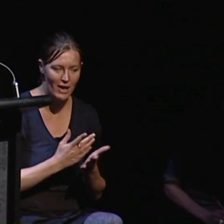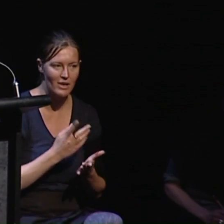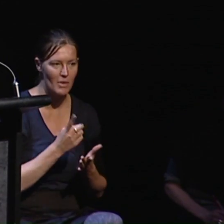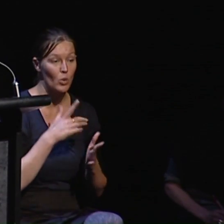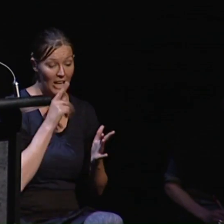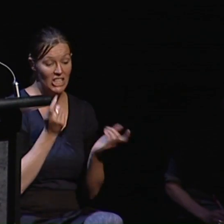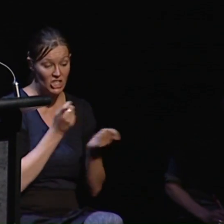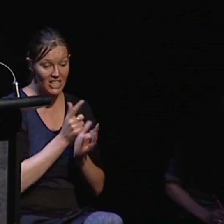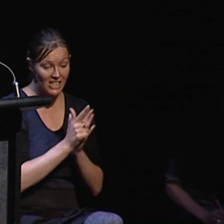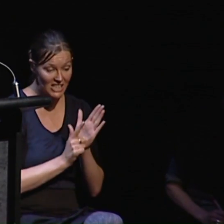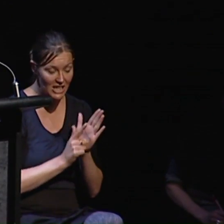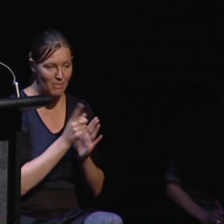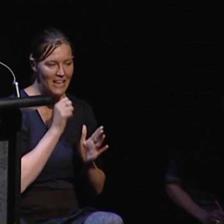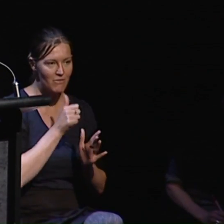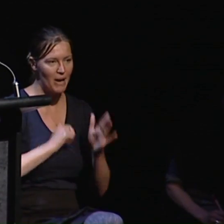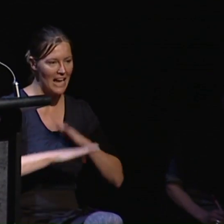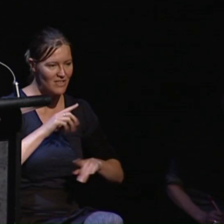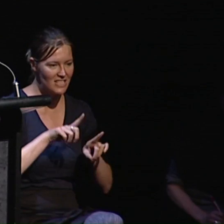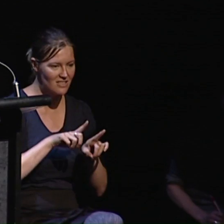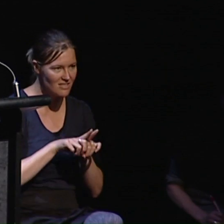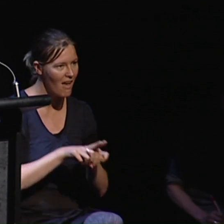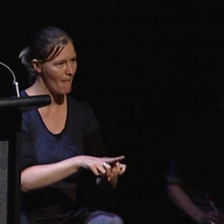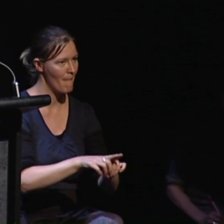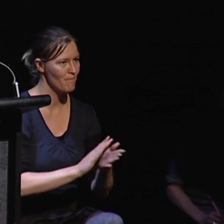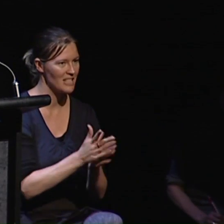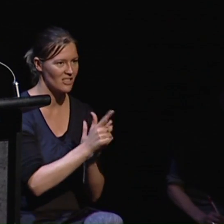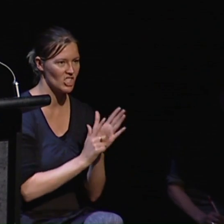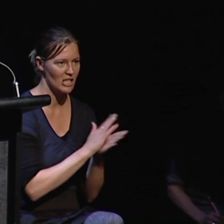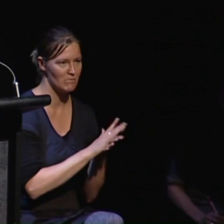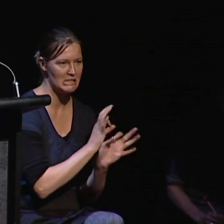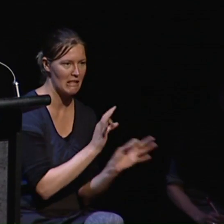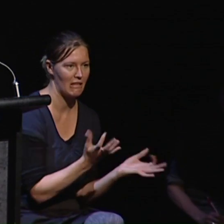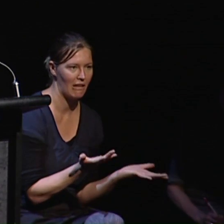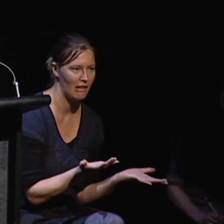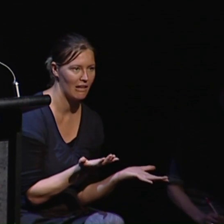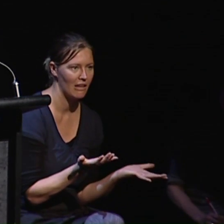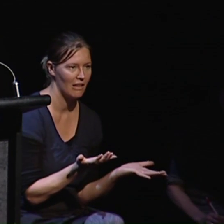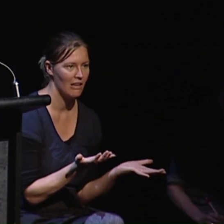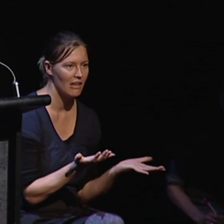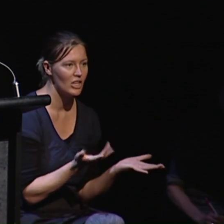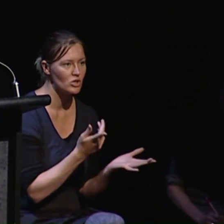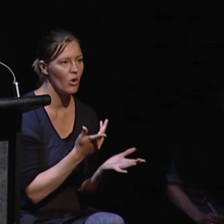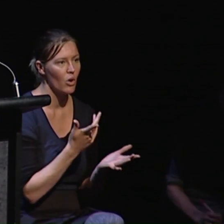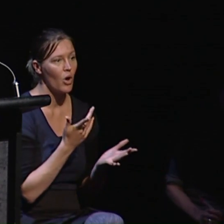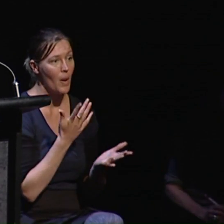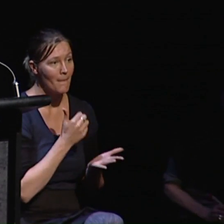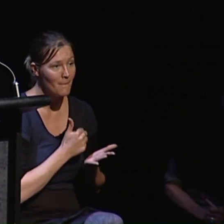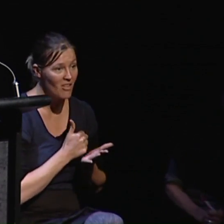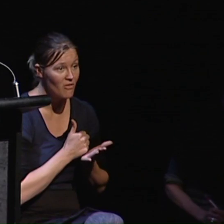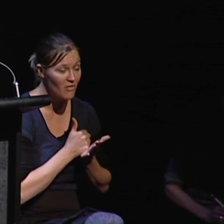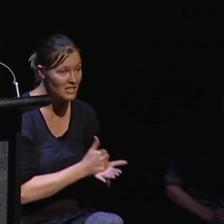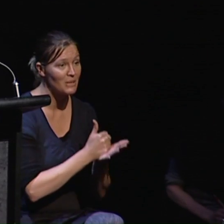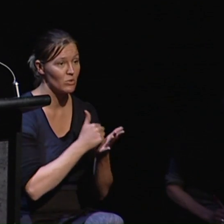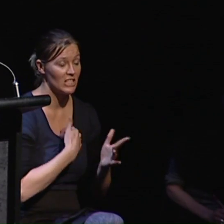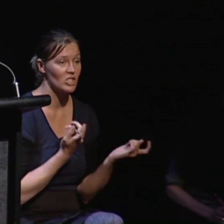the way that we behave doesn't change, then the legislation will be useless. And I think really fundamentally what has to change